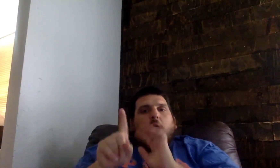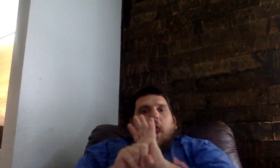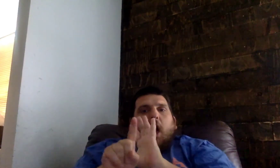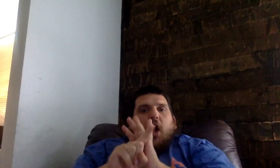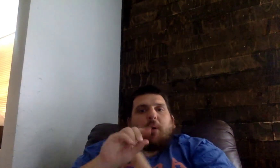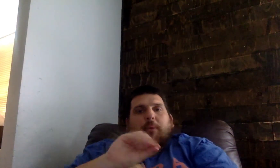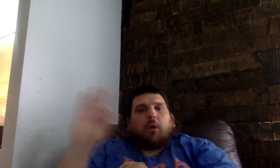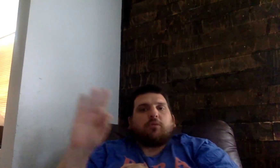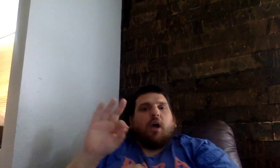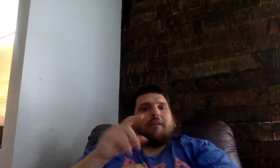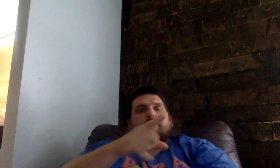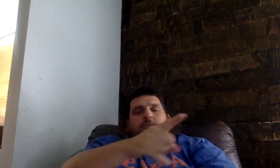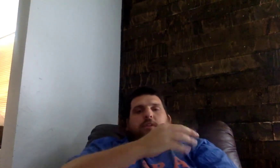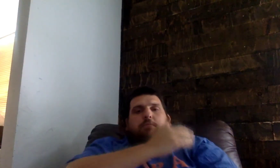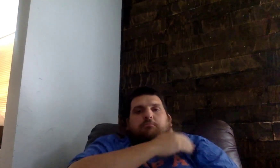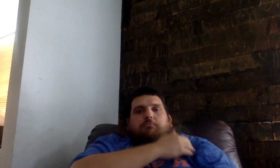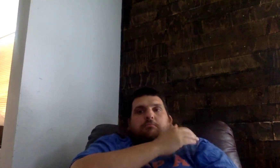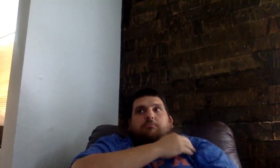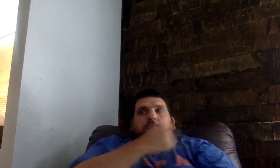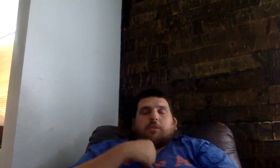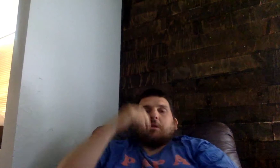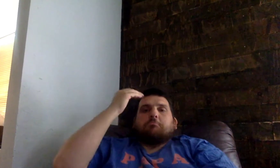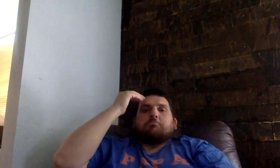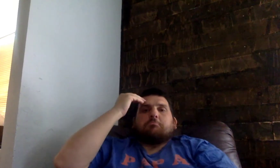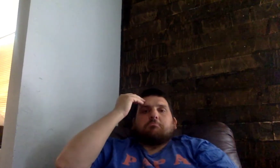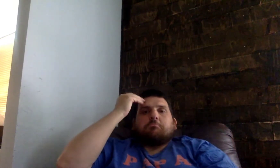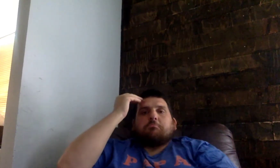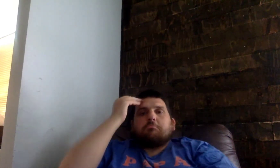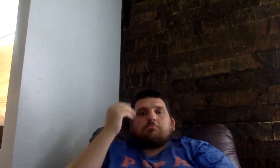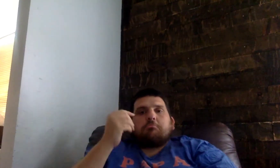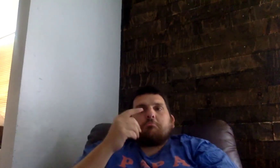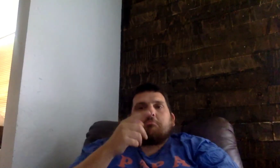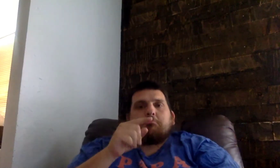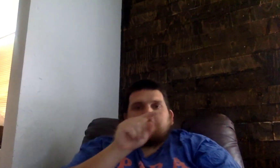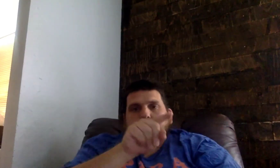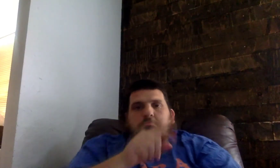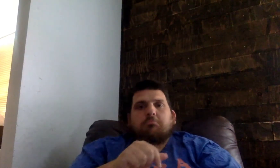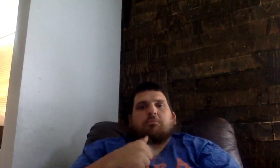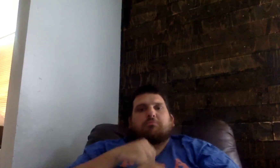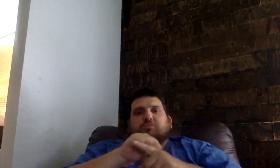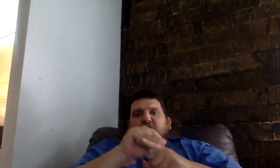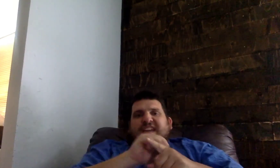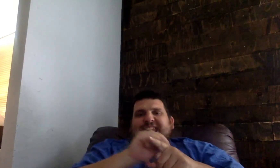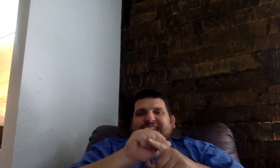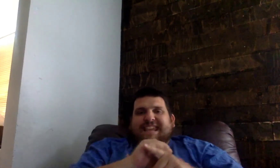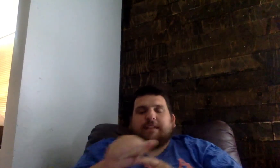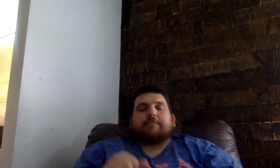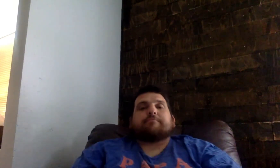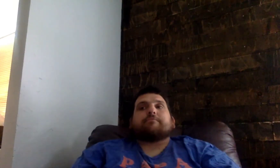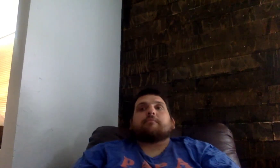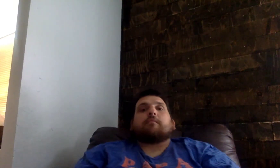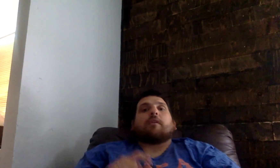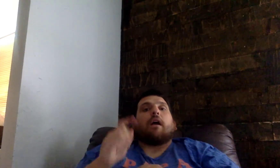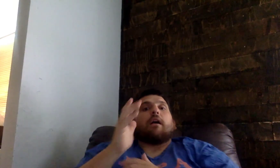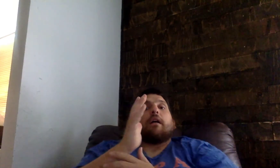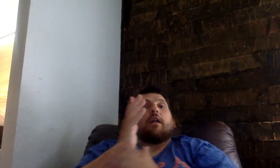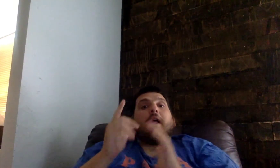or if there's an alarm going off. He'll come and let me know and point me in the right direction because he's been trained to